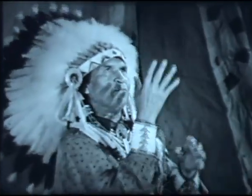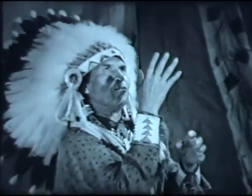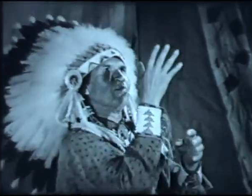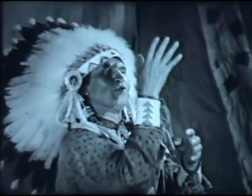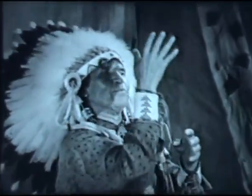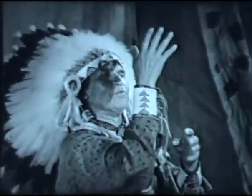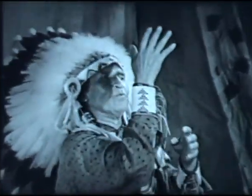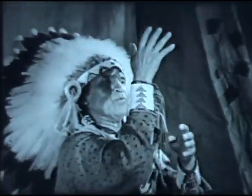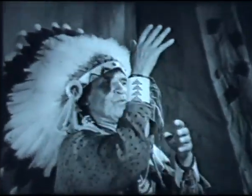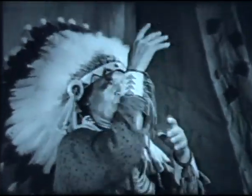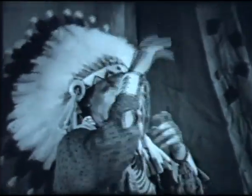And that's the true story